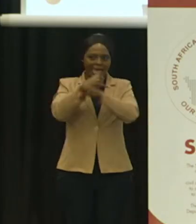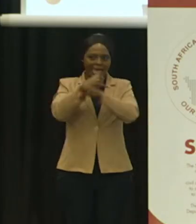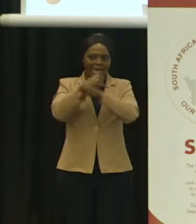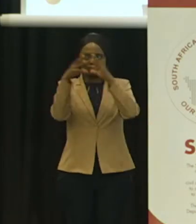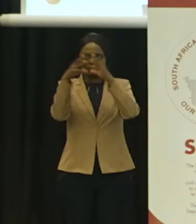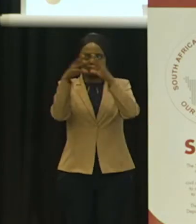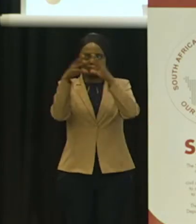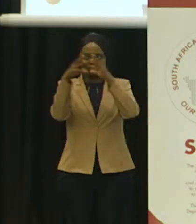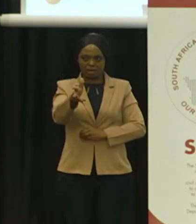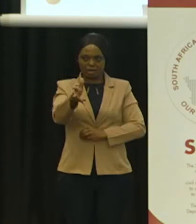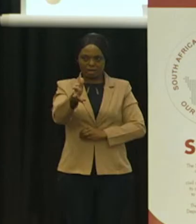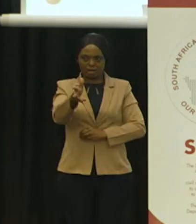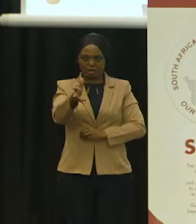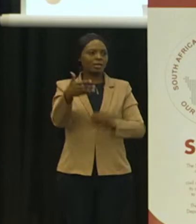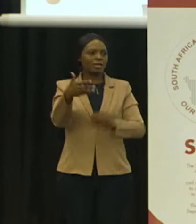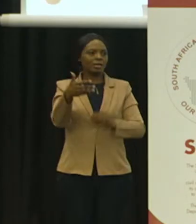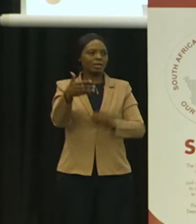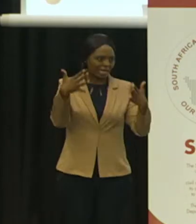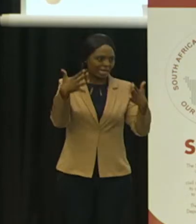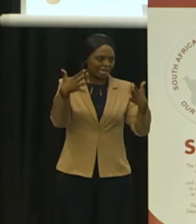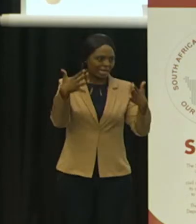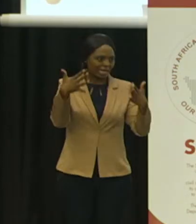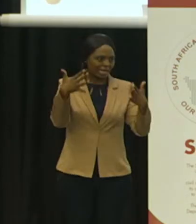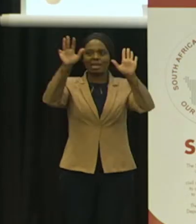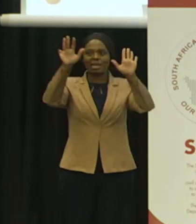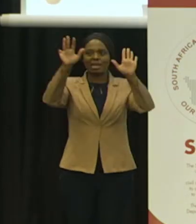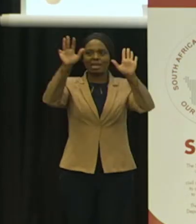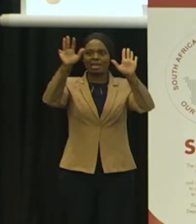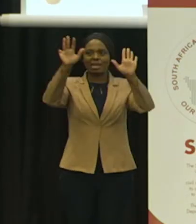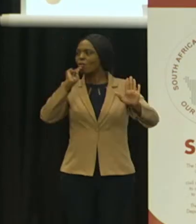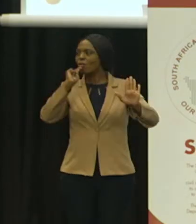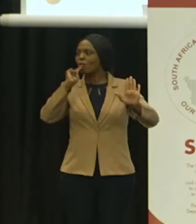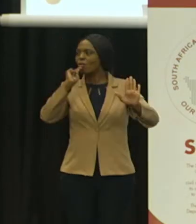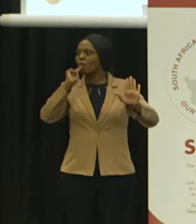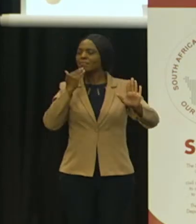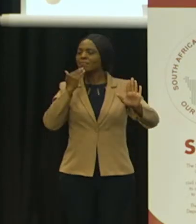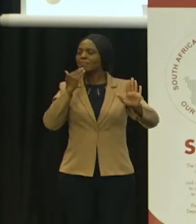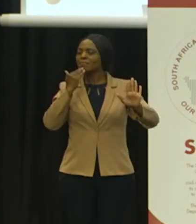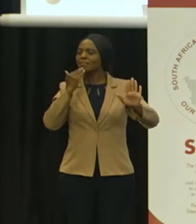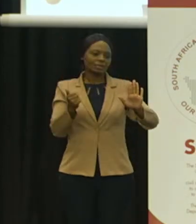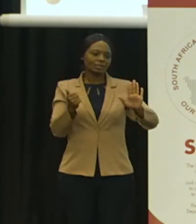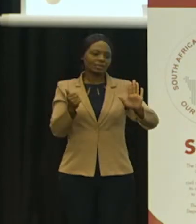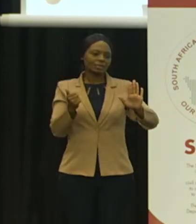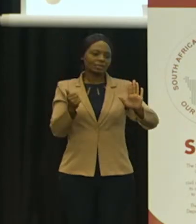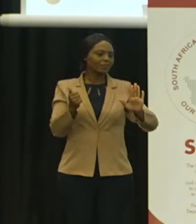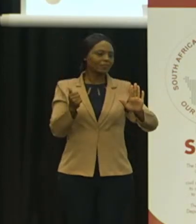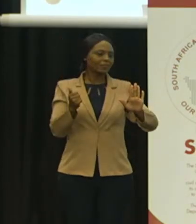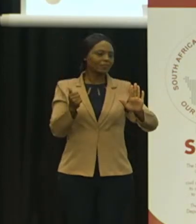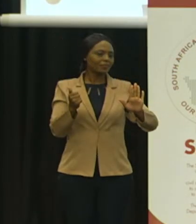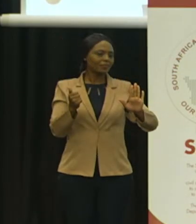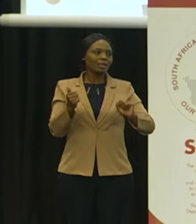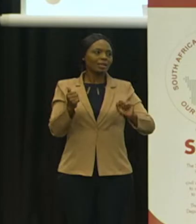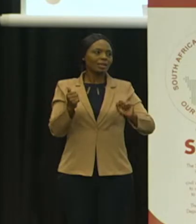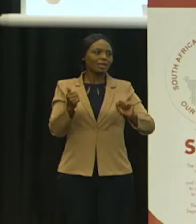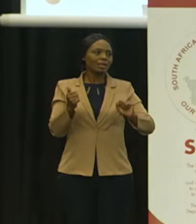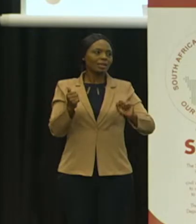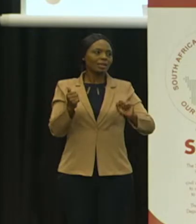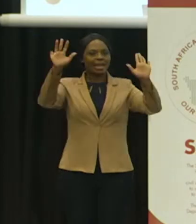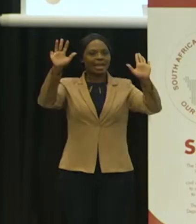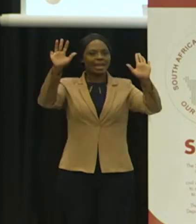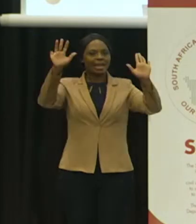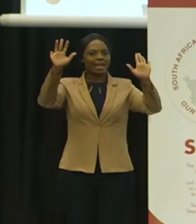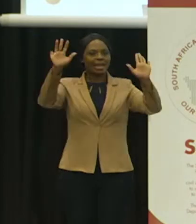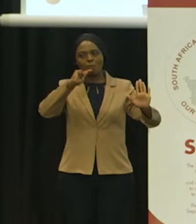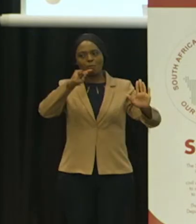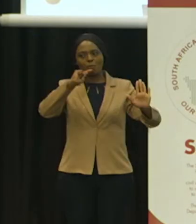please start our session tomorrow at 9 a.m. Please, may we be seated by 9